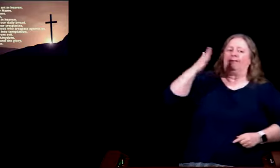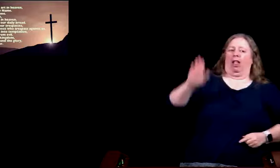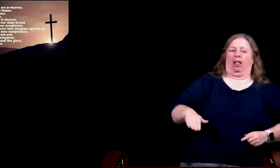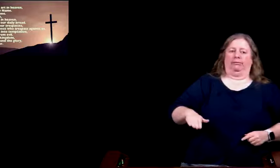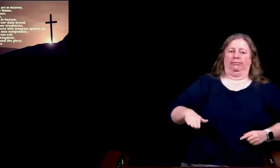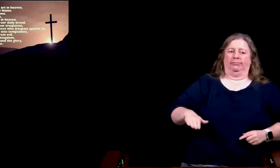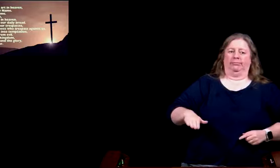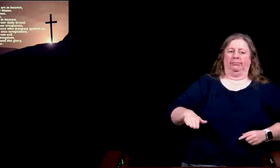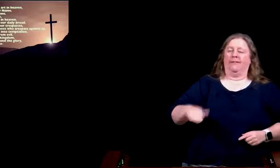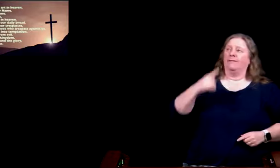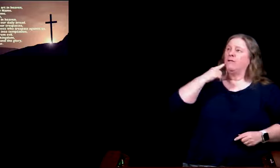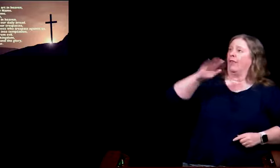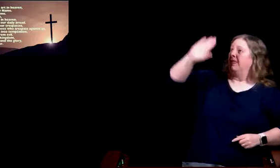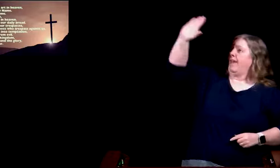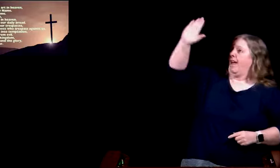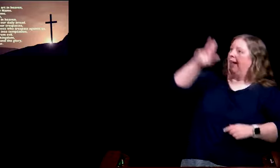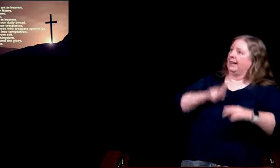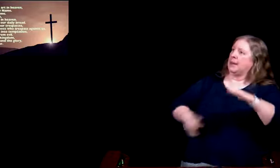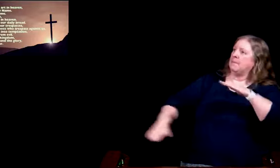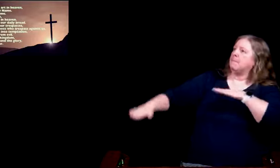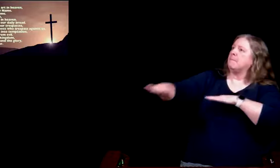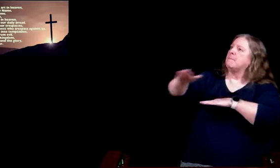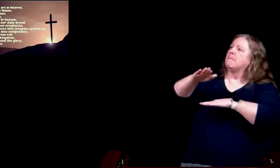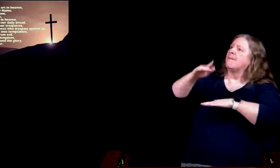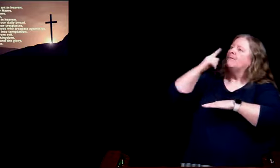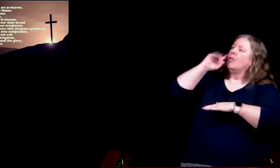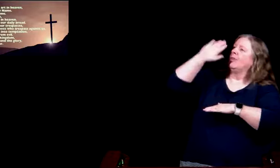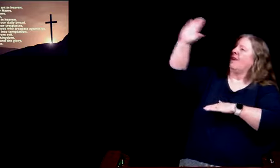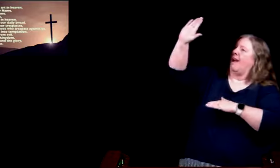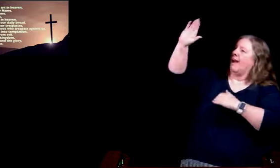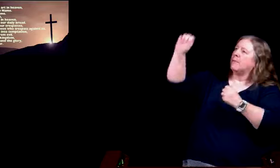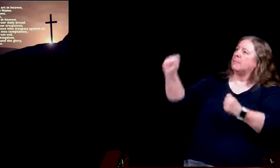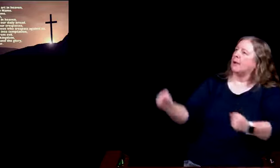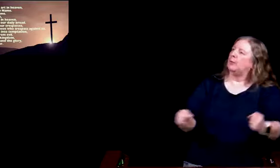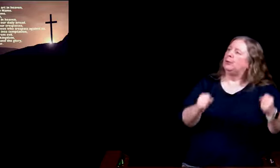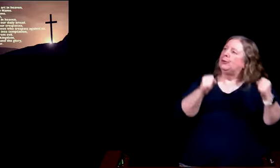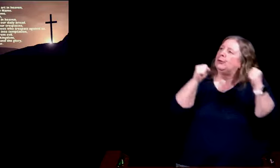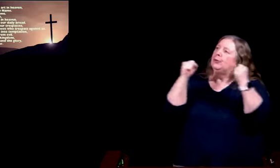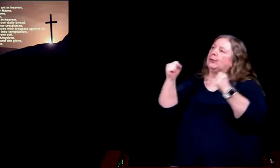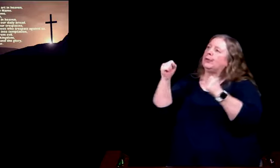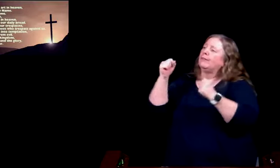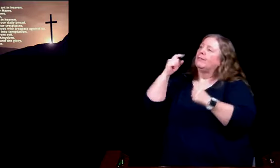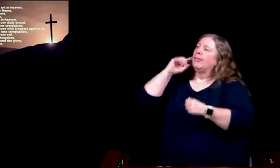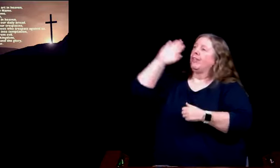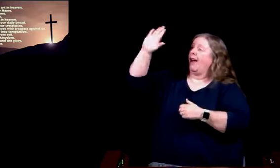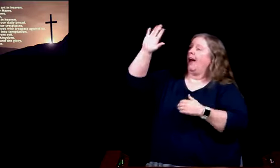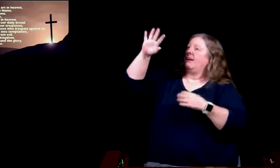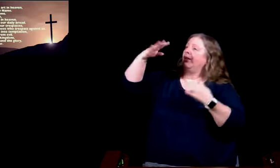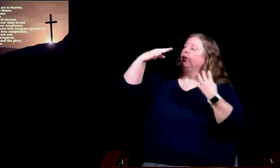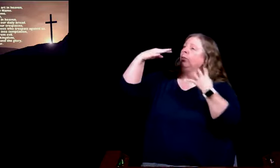evil. For thine is the kingdom, and the power, and the glory,